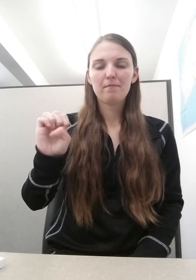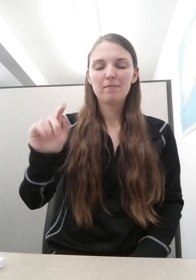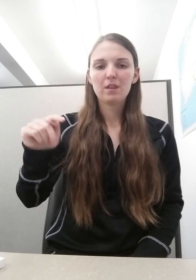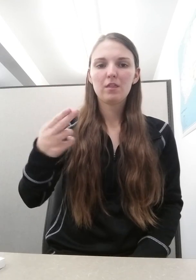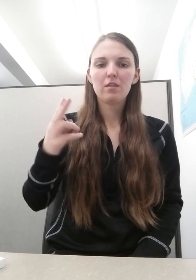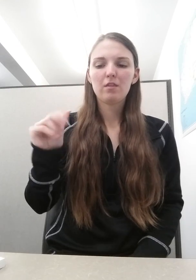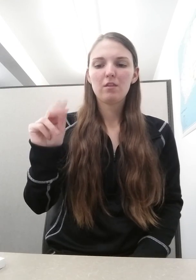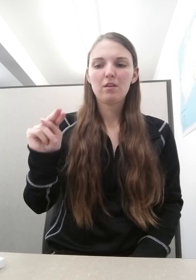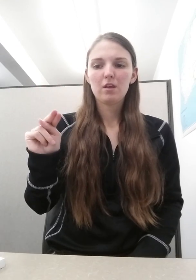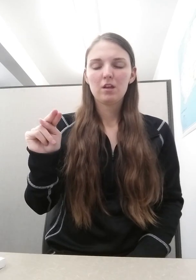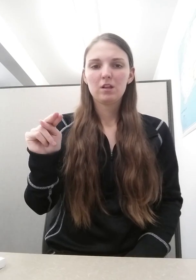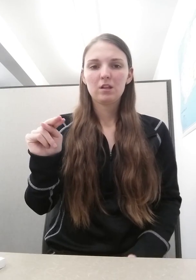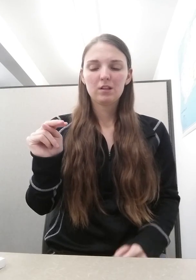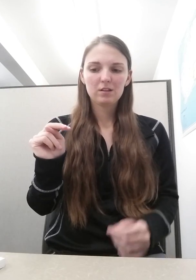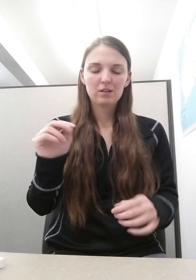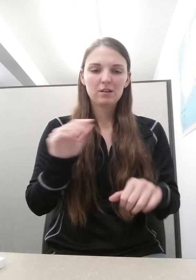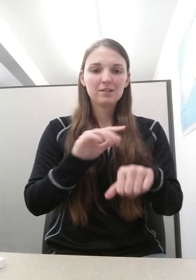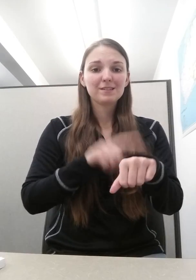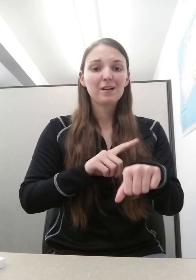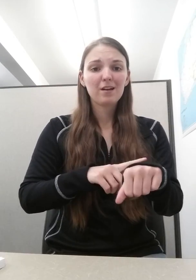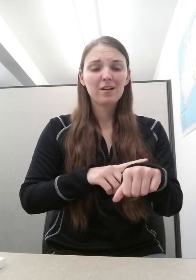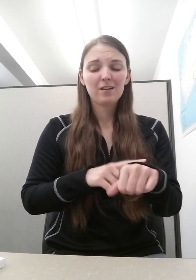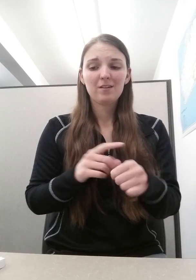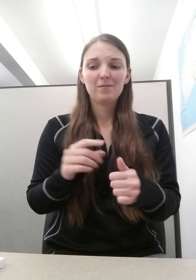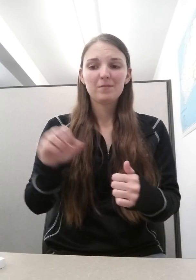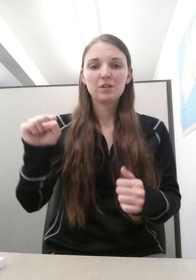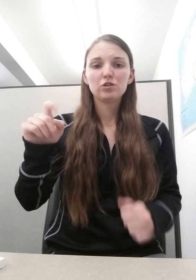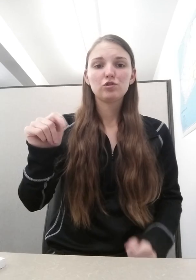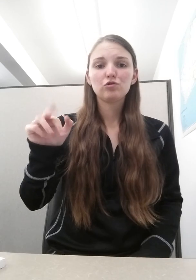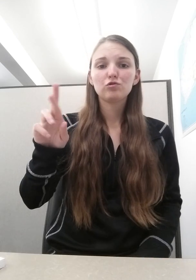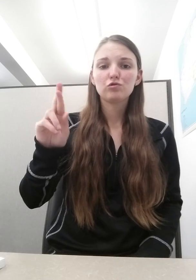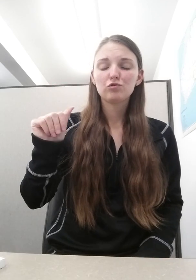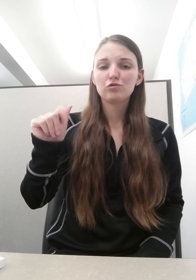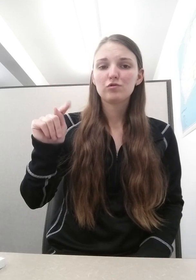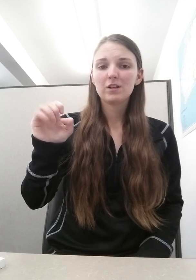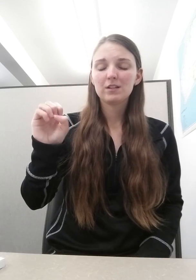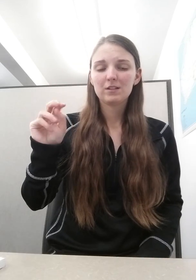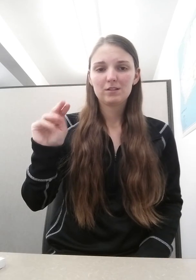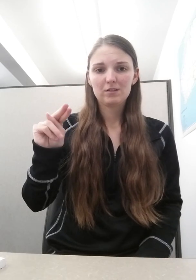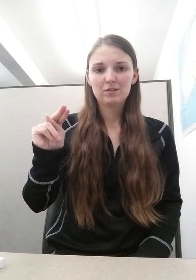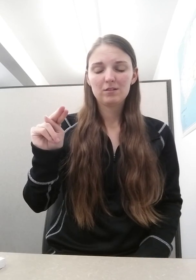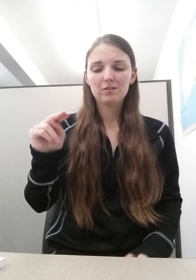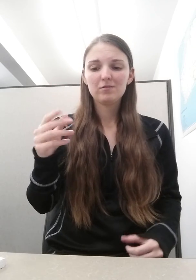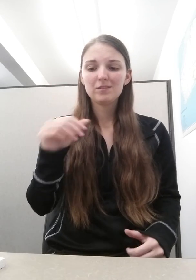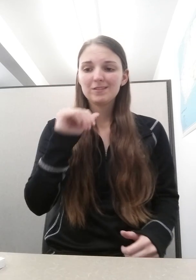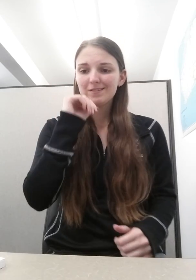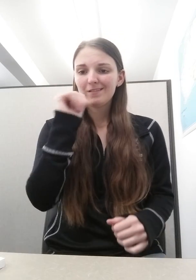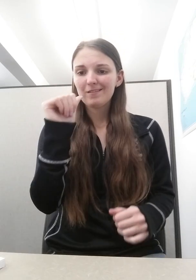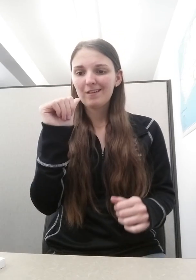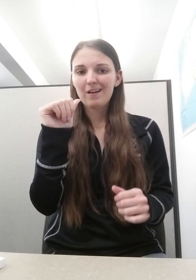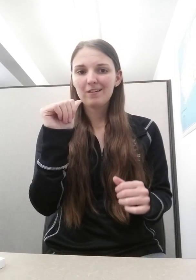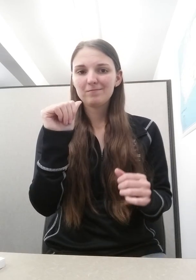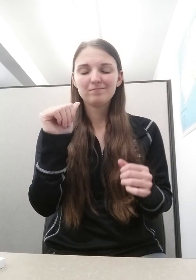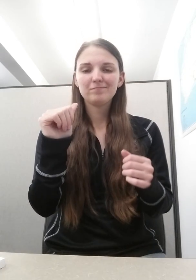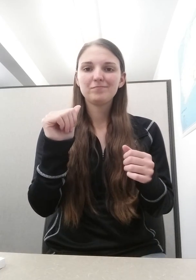Shakespeare. It had a middle class. Generally, throughout England, you were either very poor or very rich. But